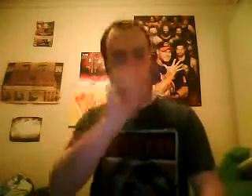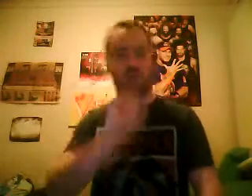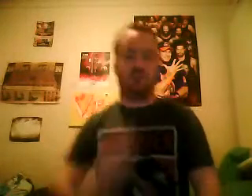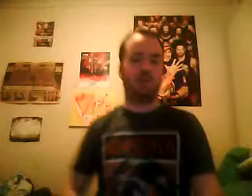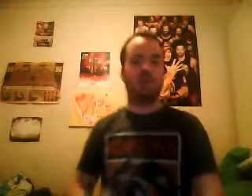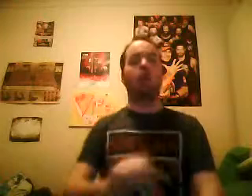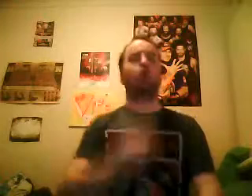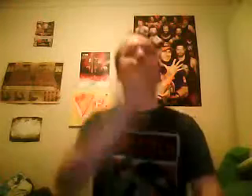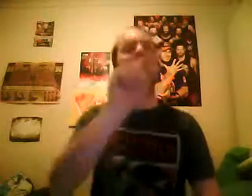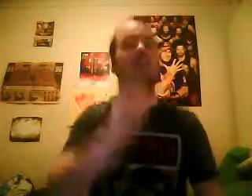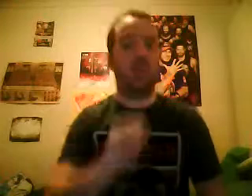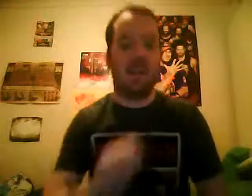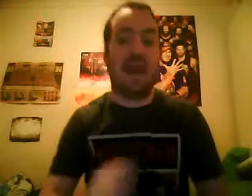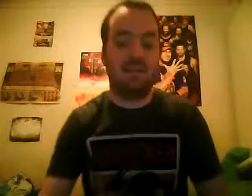joke. Remember that.